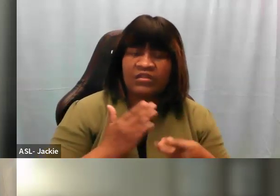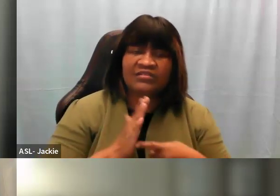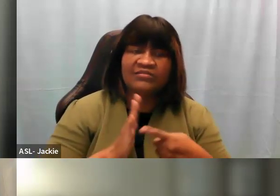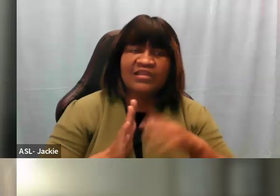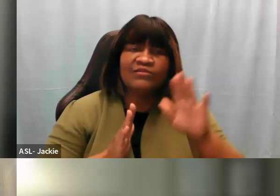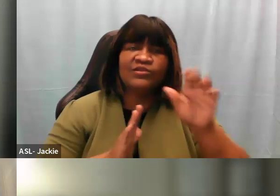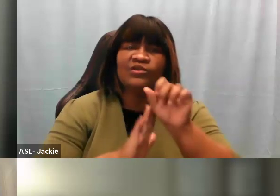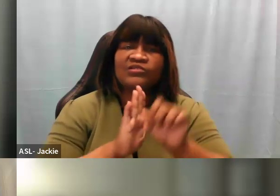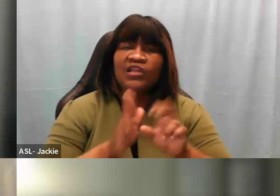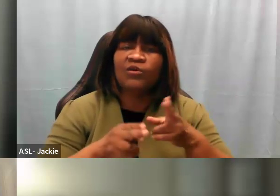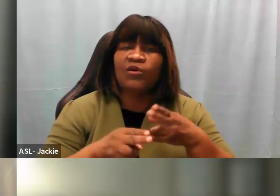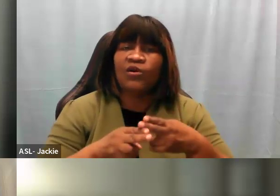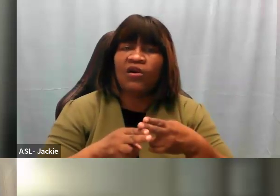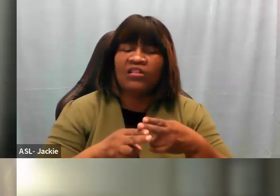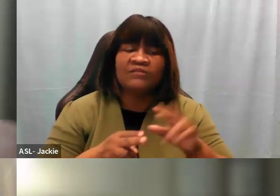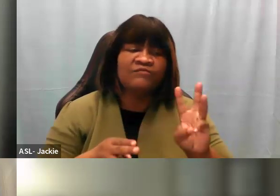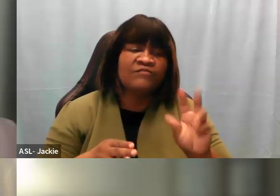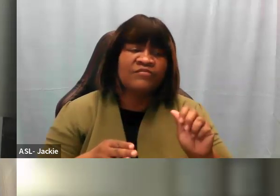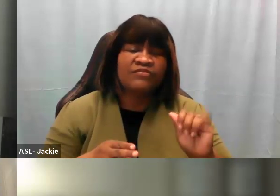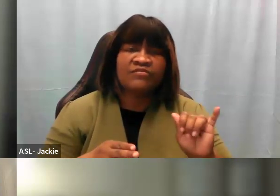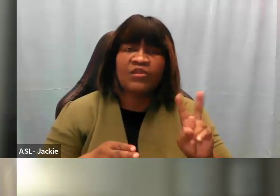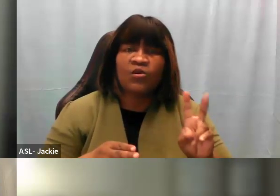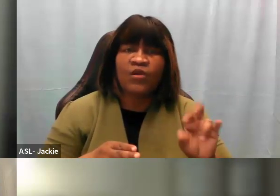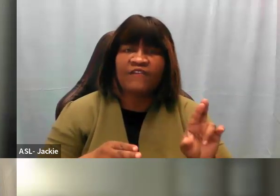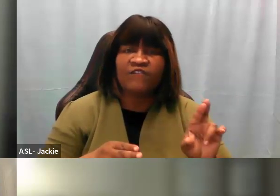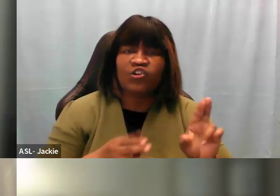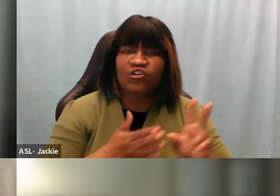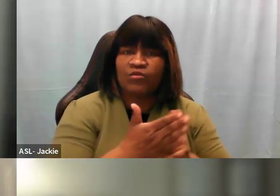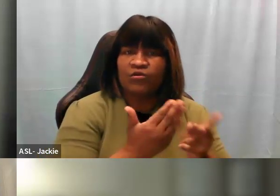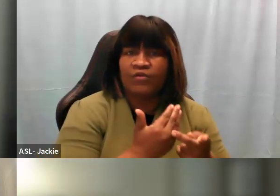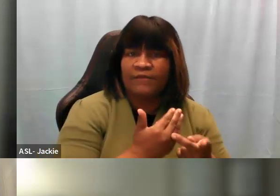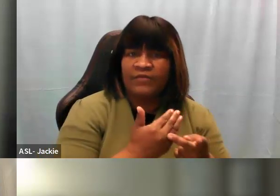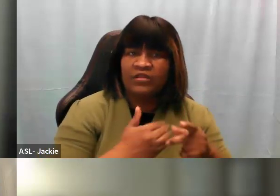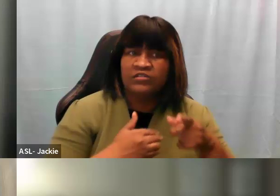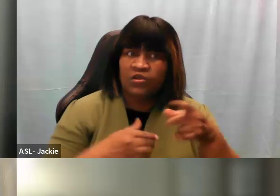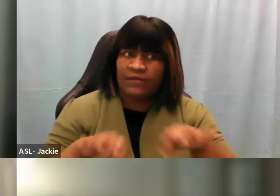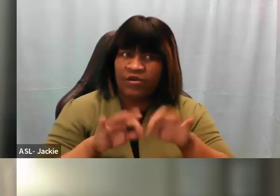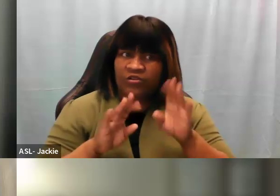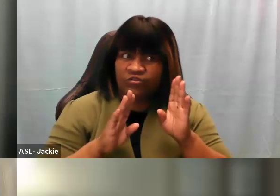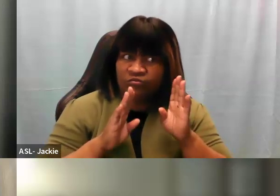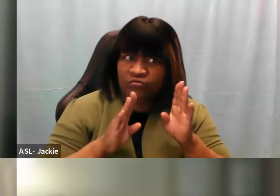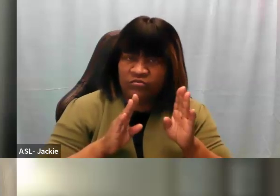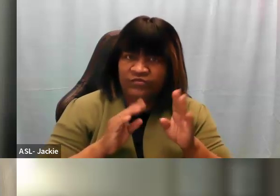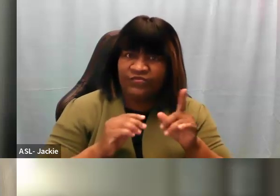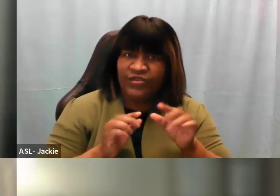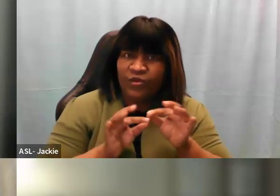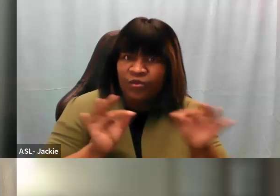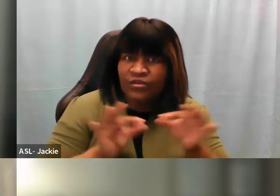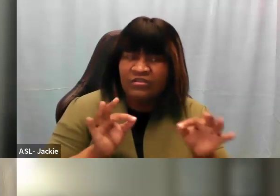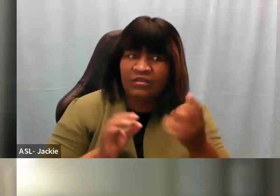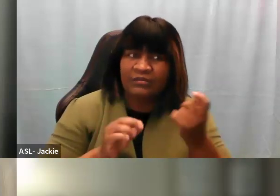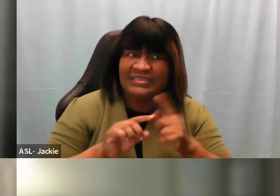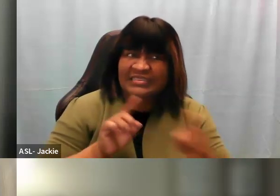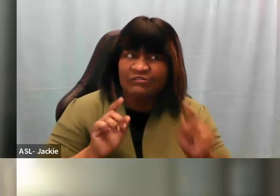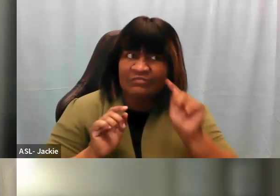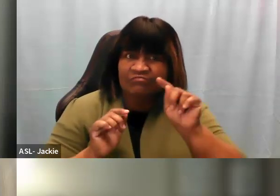call them waiver programs. So those are just some of the keywords you're listening out for, right? The language is gonna be a bit